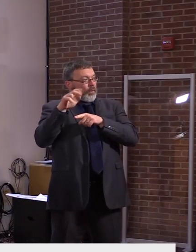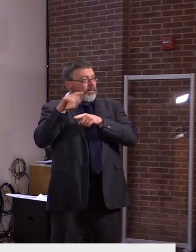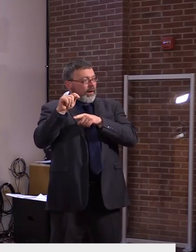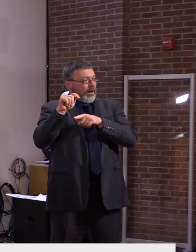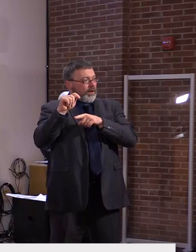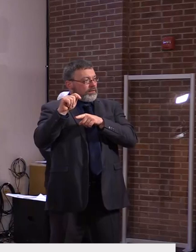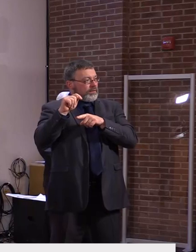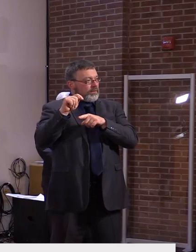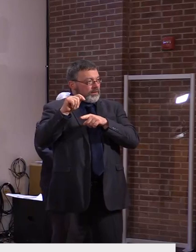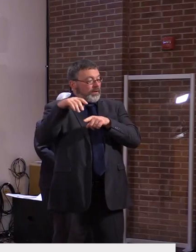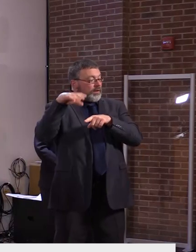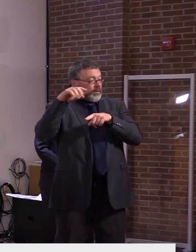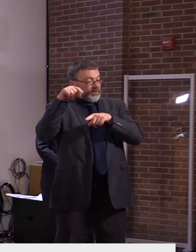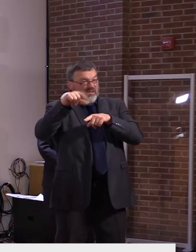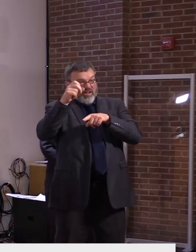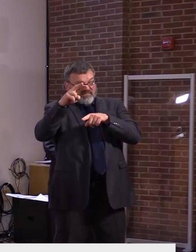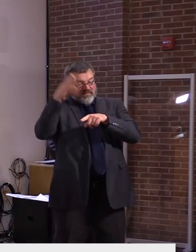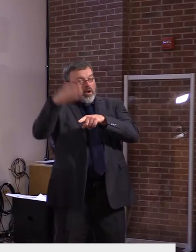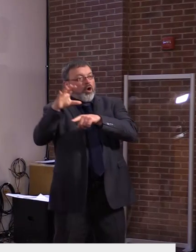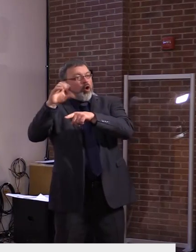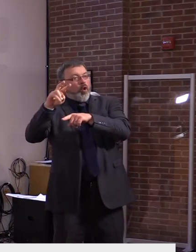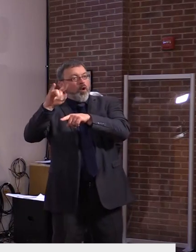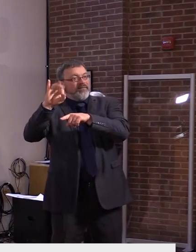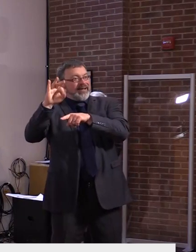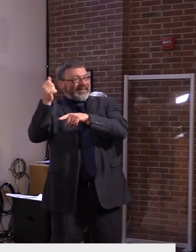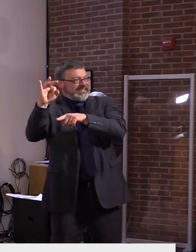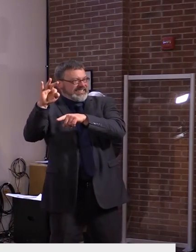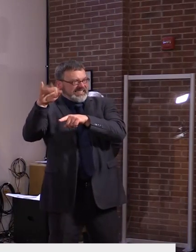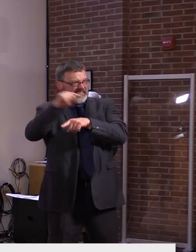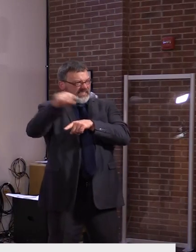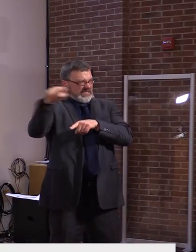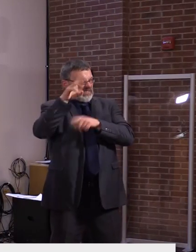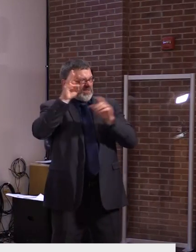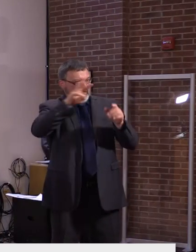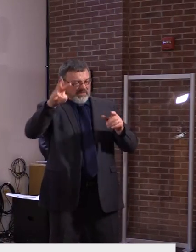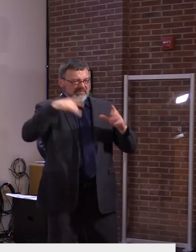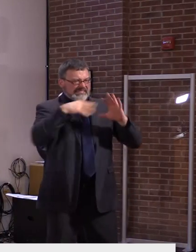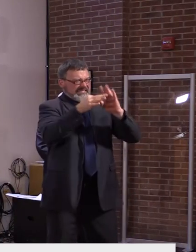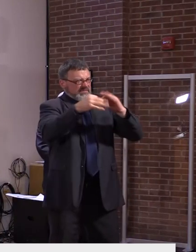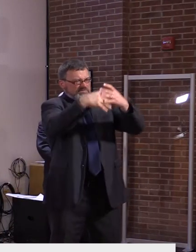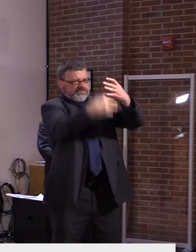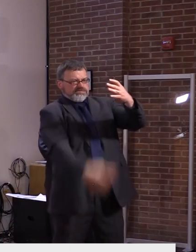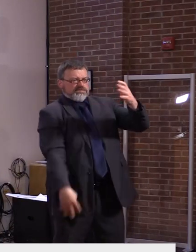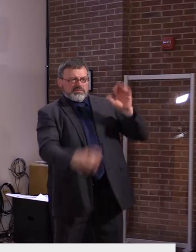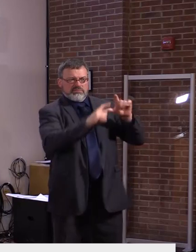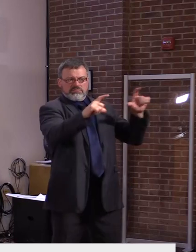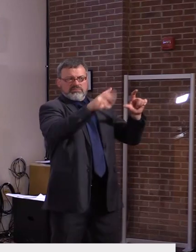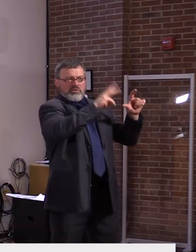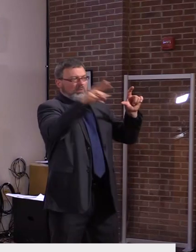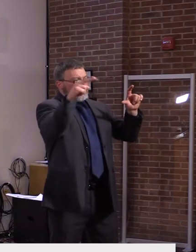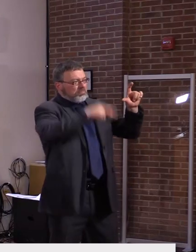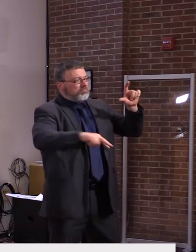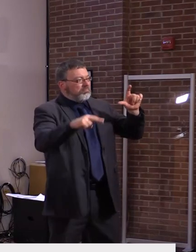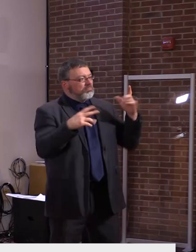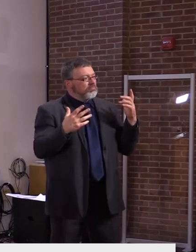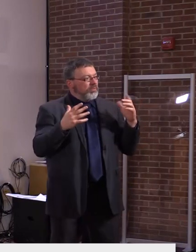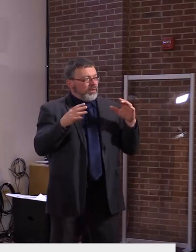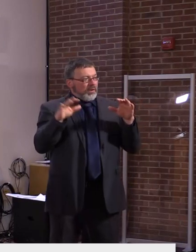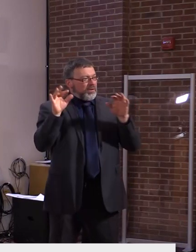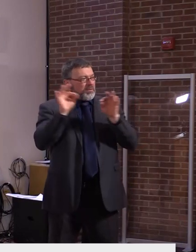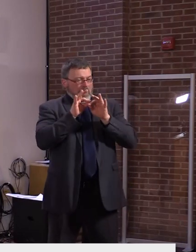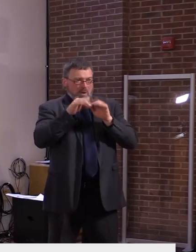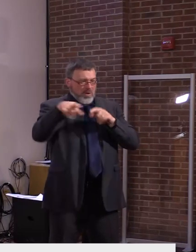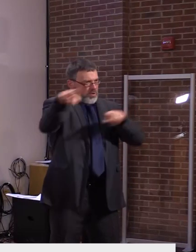healthvermont.gov/COVID-19. This is all to say that we are still in this all together. The more we can